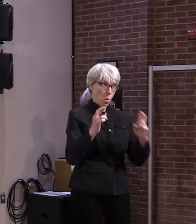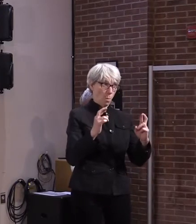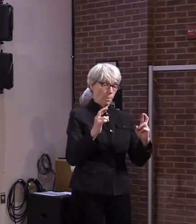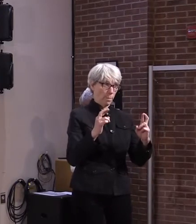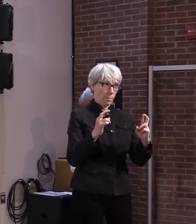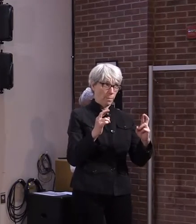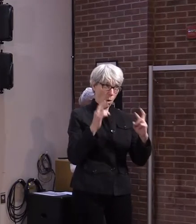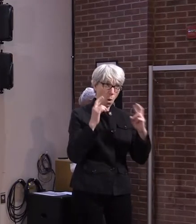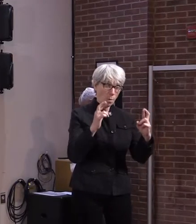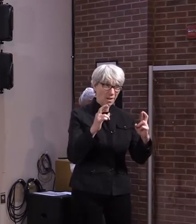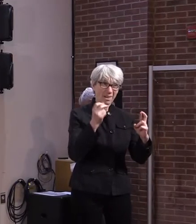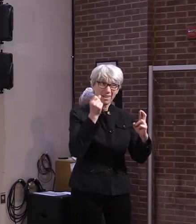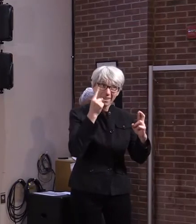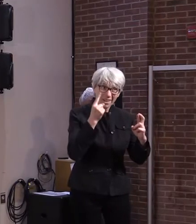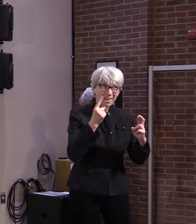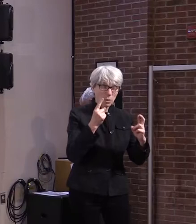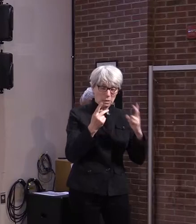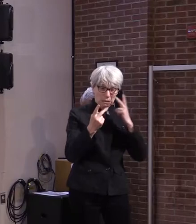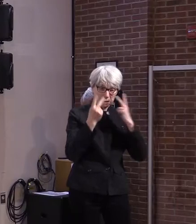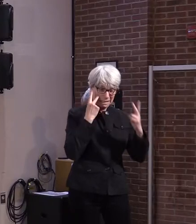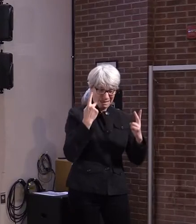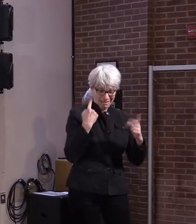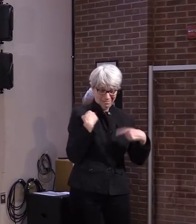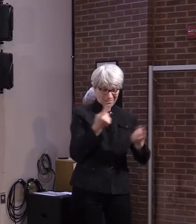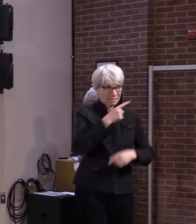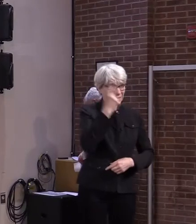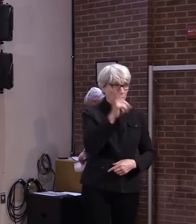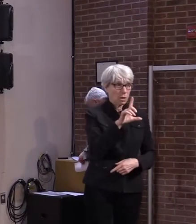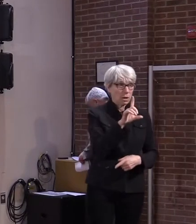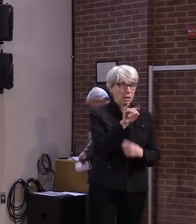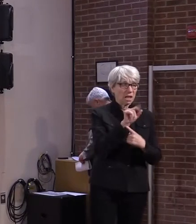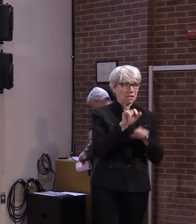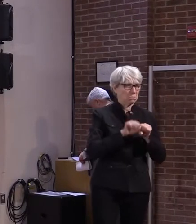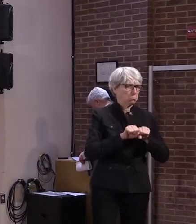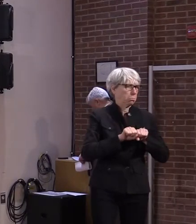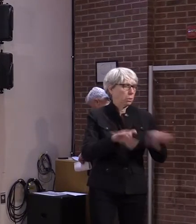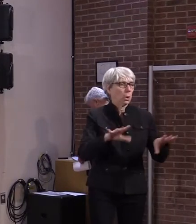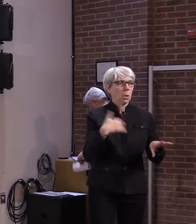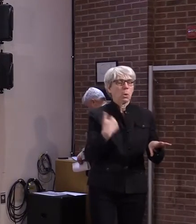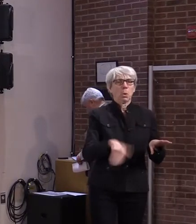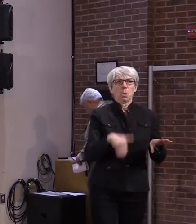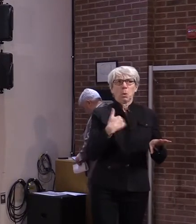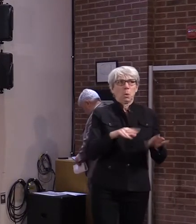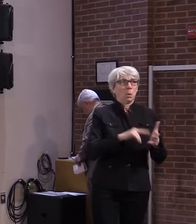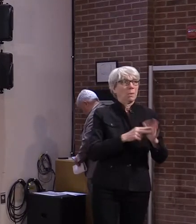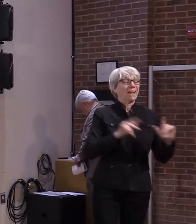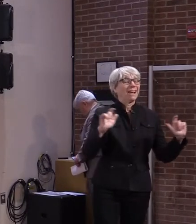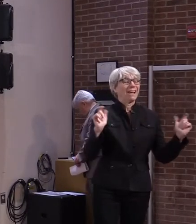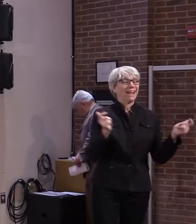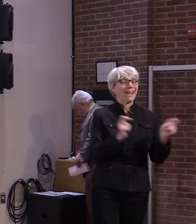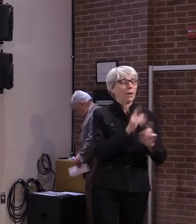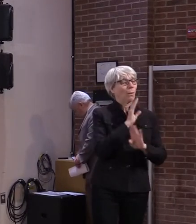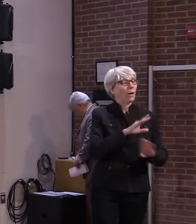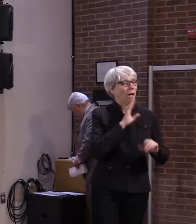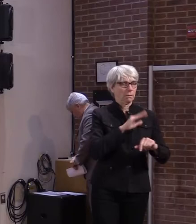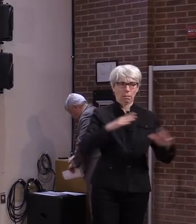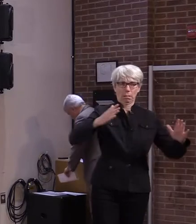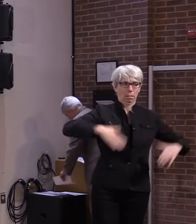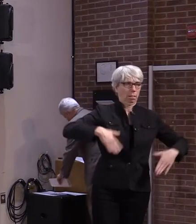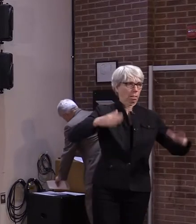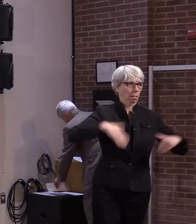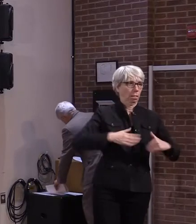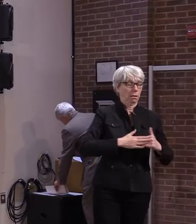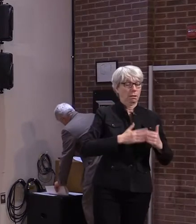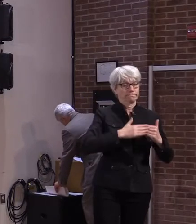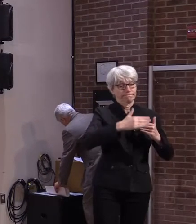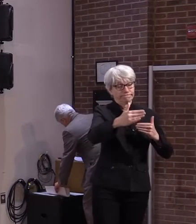taught us, we are not quite there yet. It could be 3 or 6 or many months away. We still need more